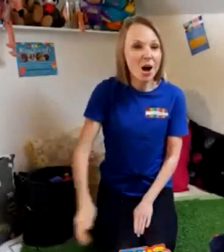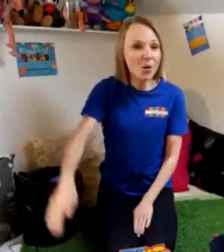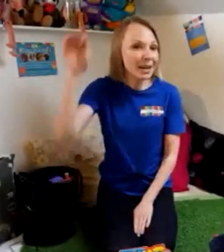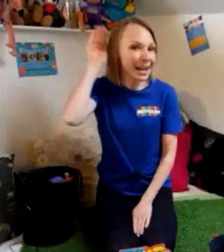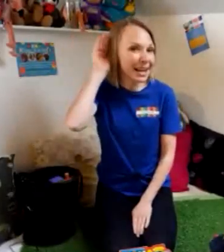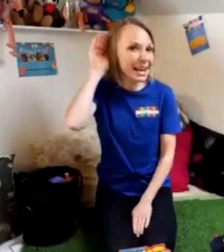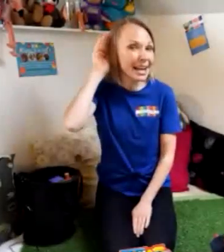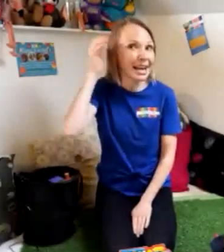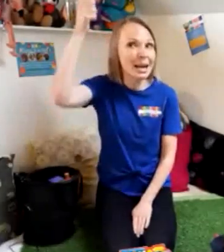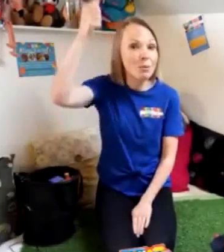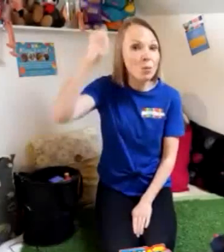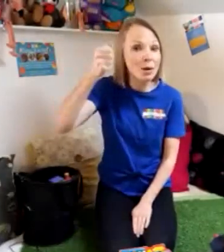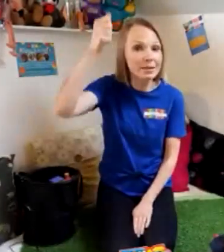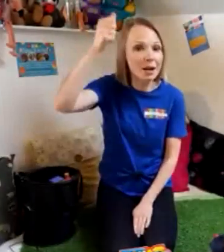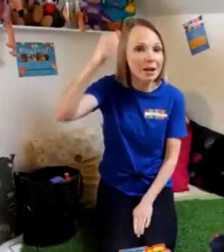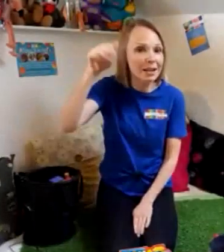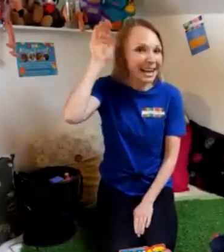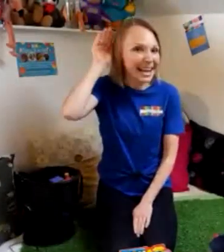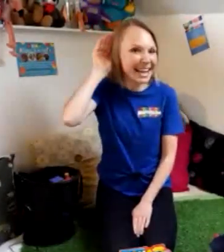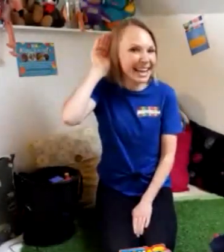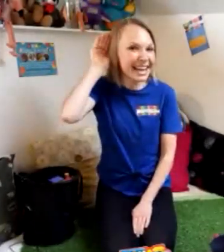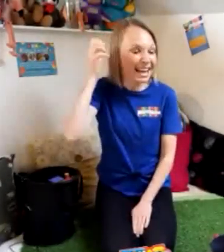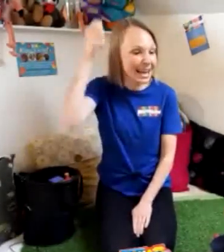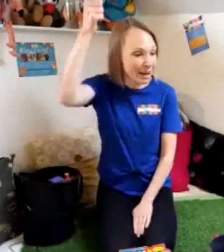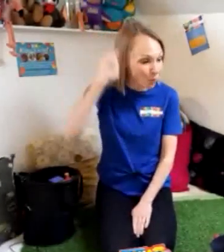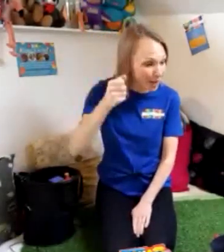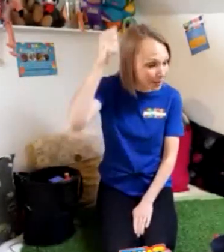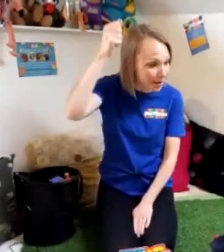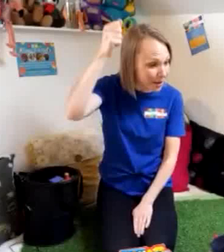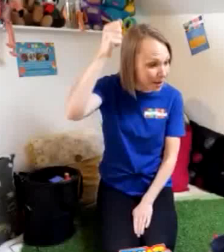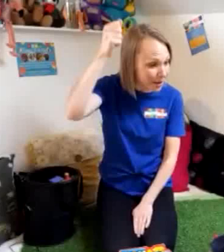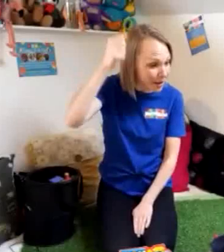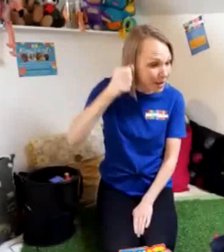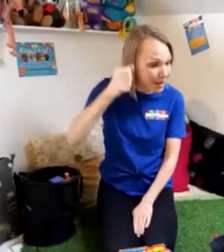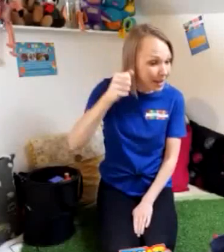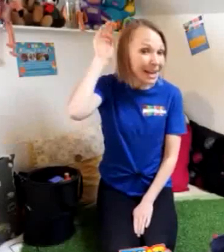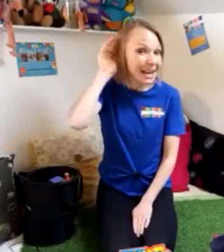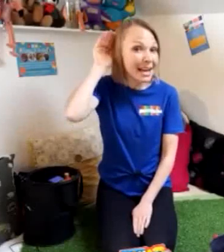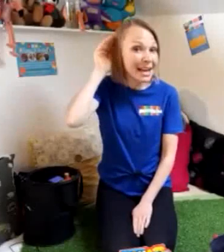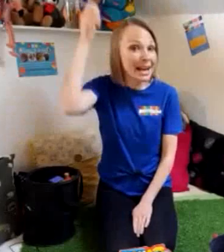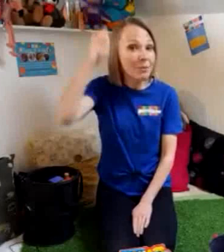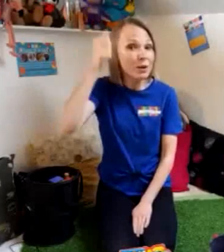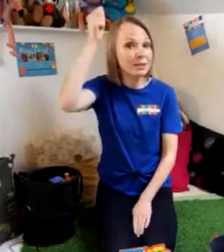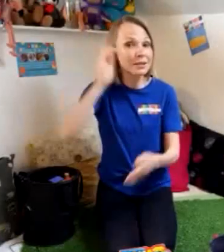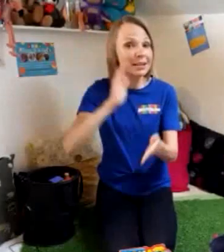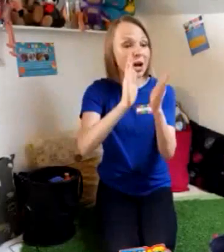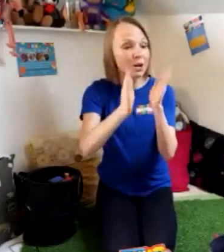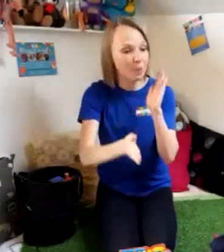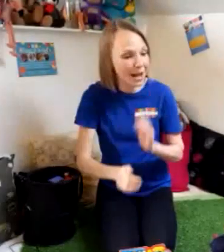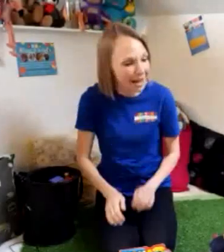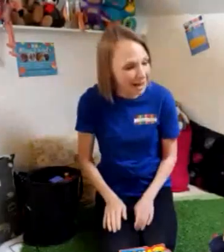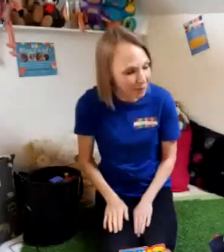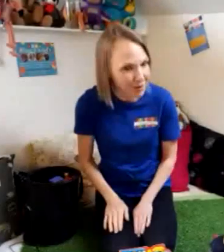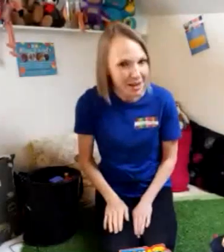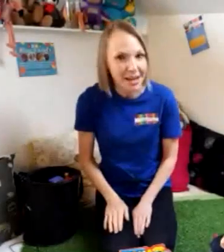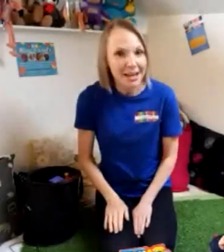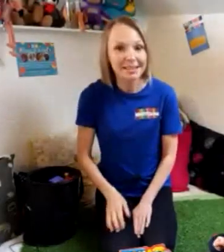Oh, hear him whistle. Hear him whistle. Hear him whistle, he goes by. See